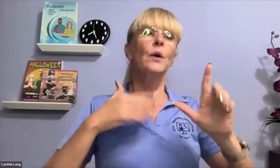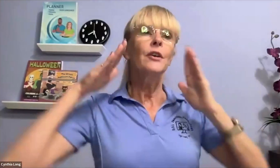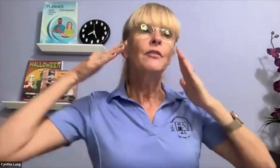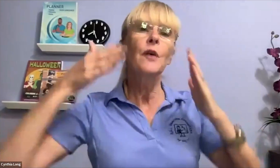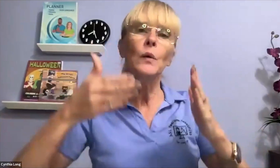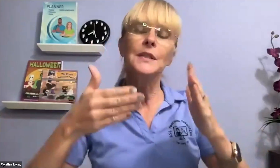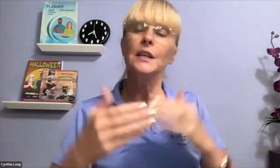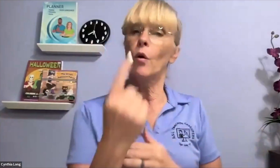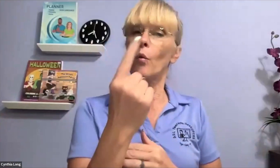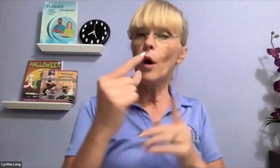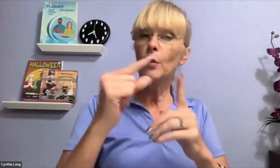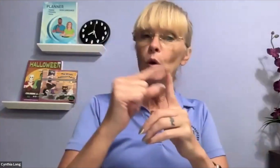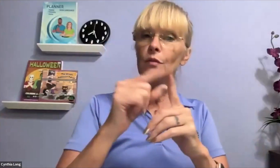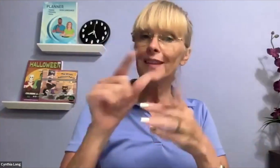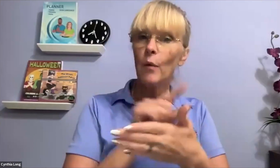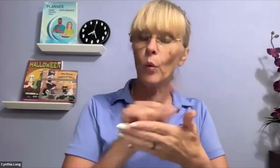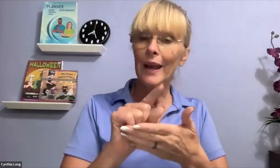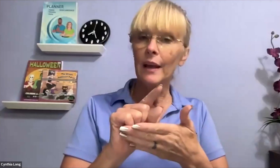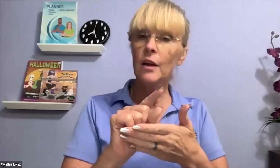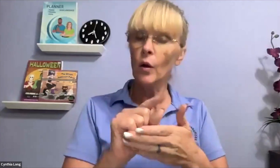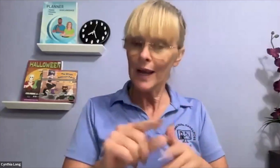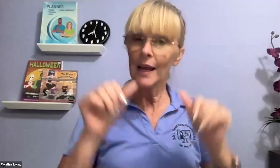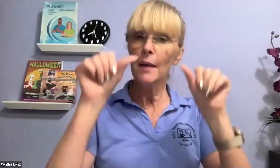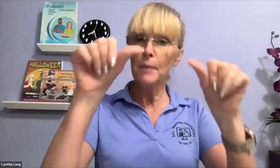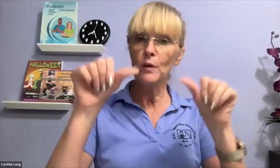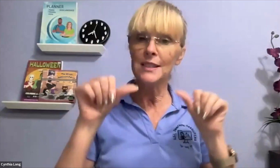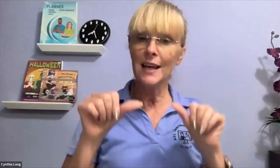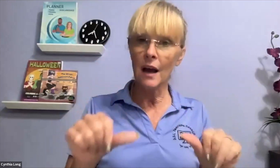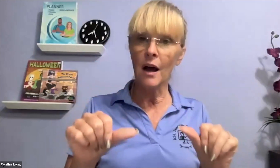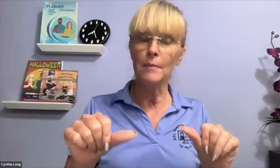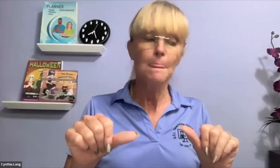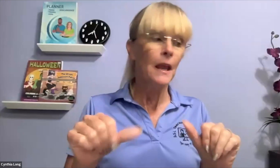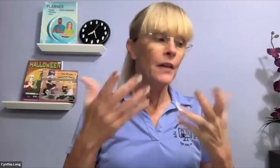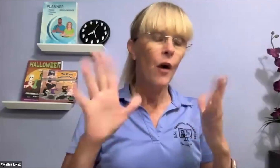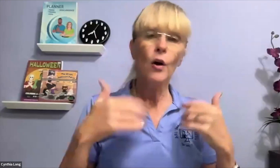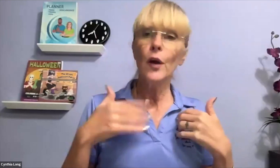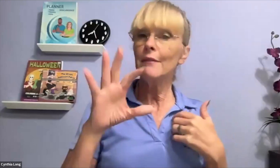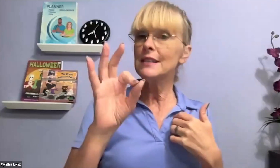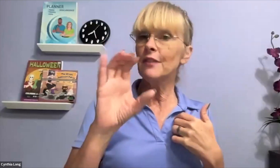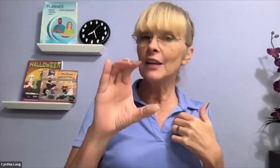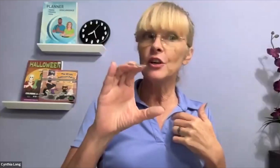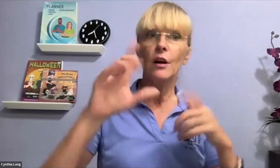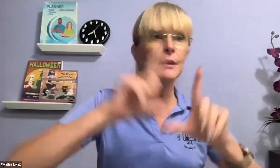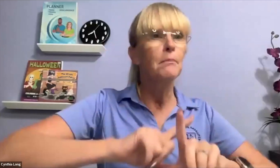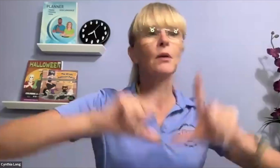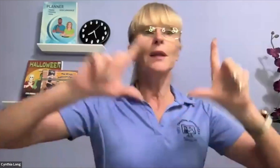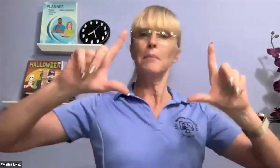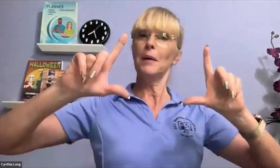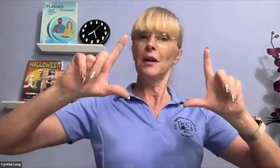if you're focusing on one word for that week, go ahead and post that up. If all you have is the flashcards, then blow that baby